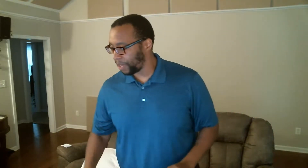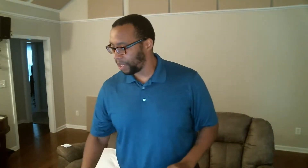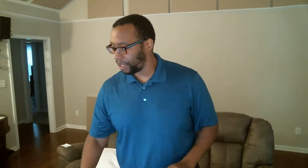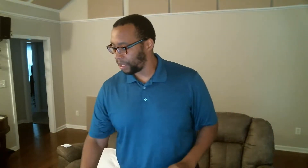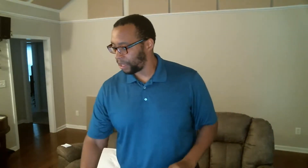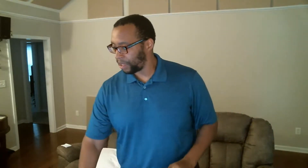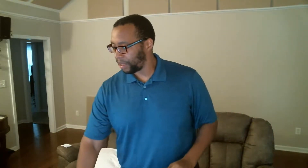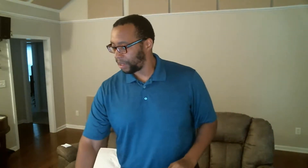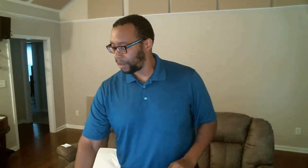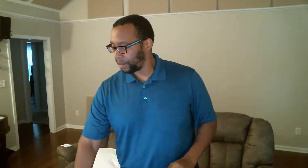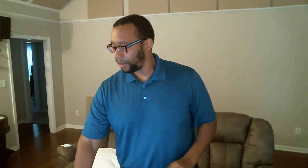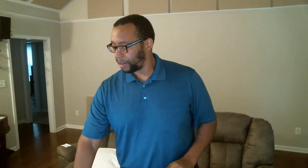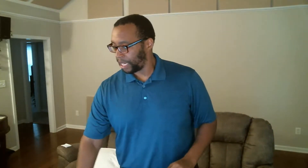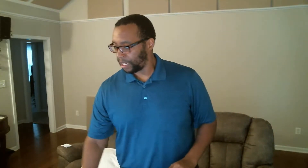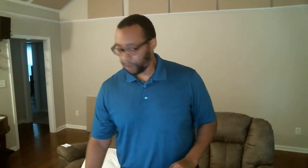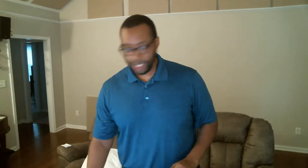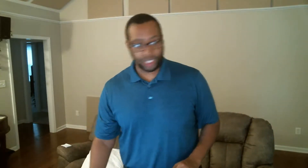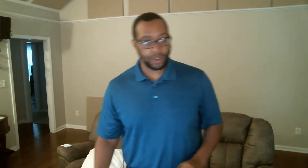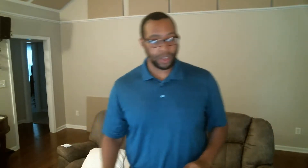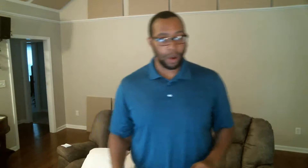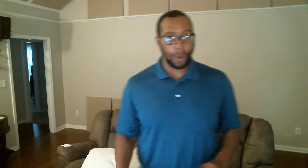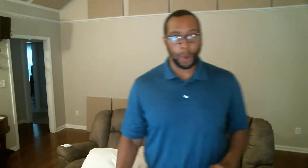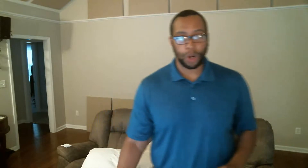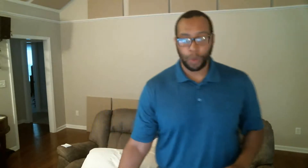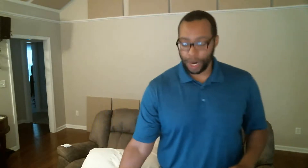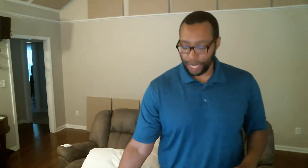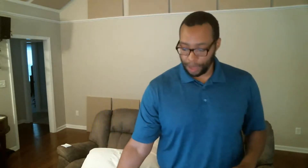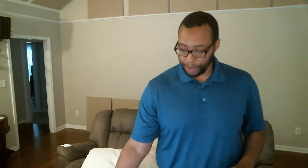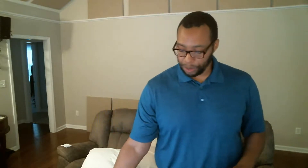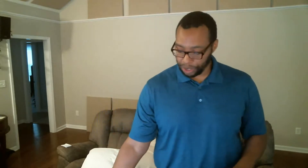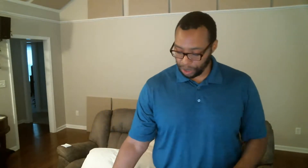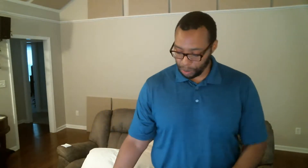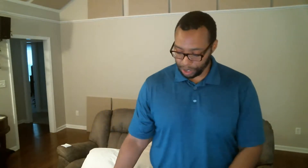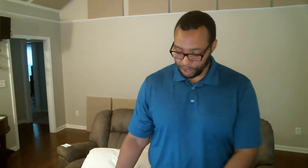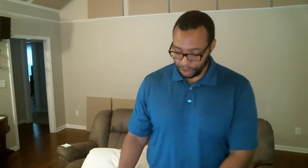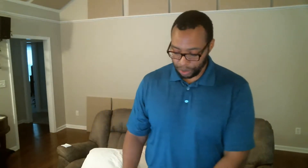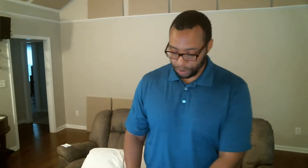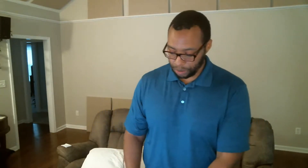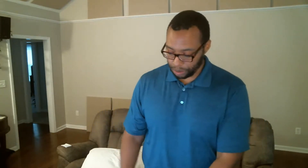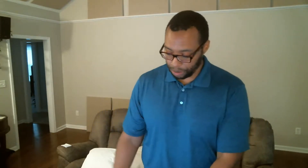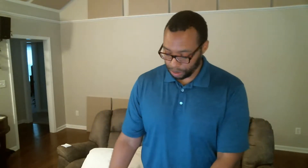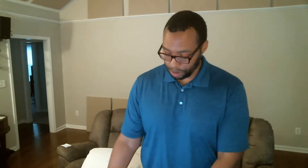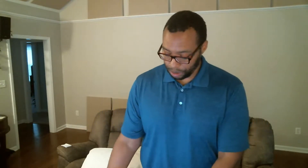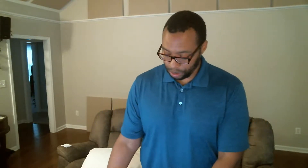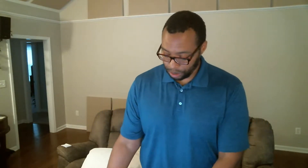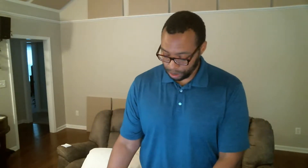me? Any questions on the homework or where to upload your homework to?